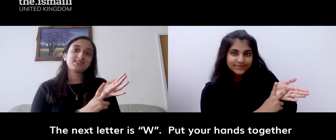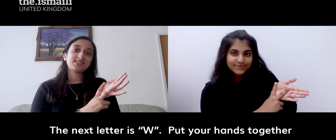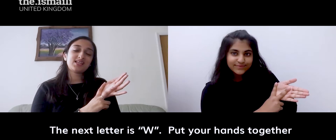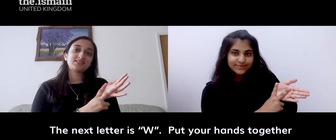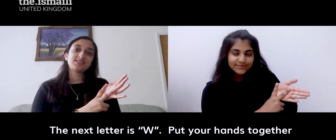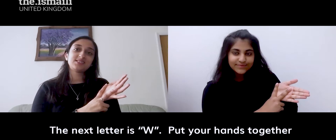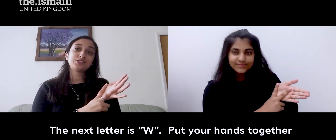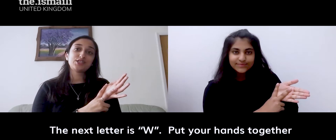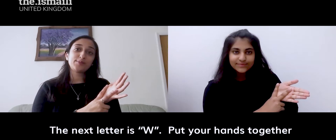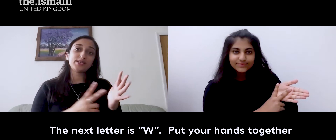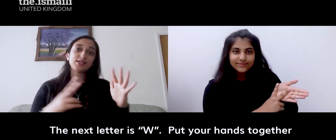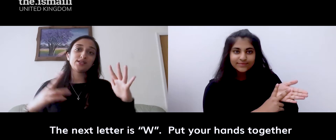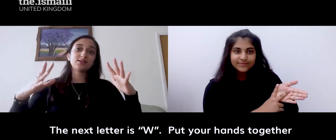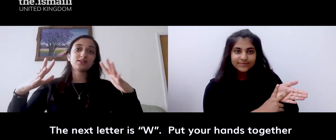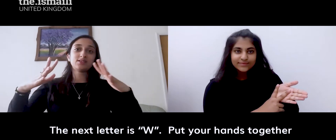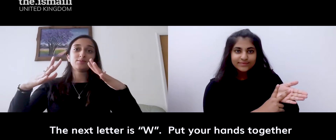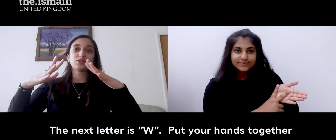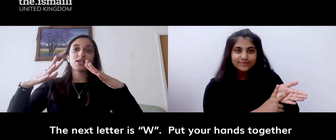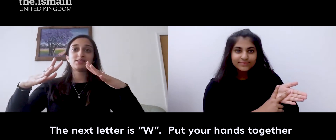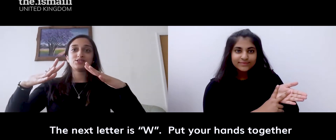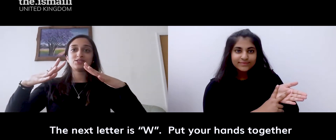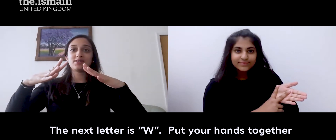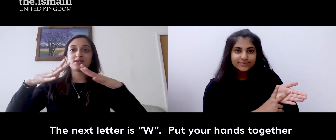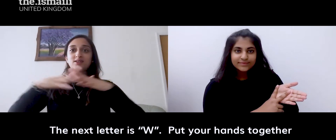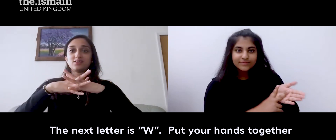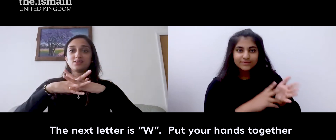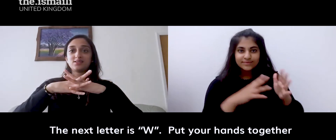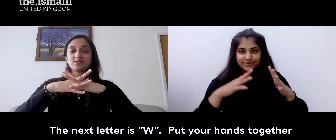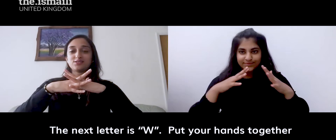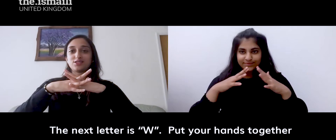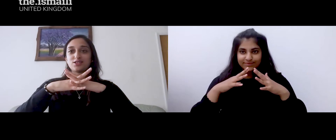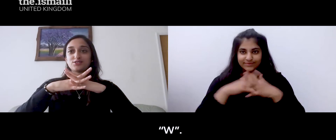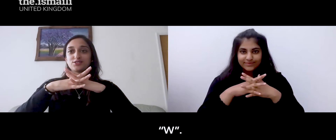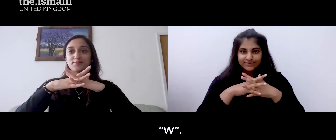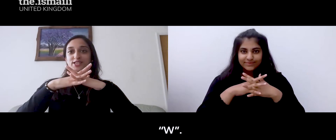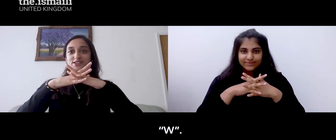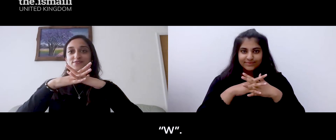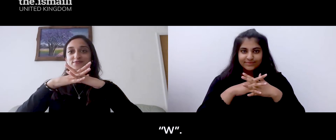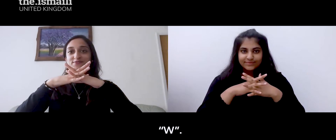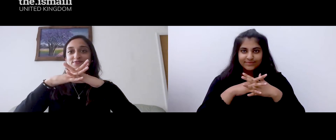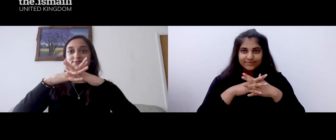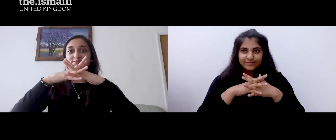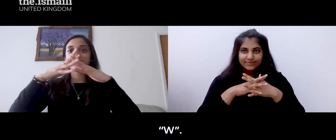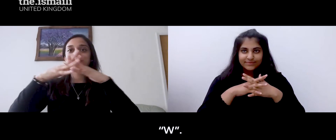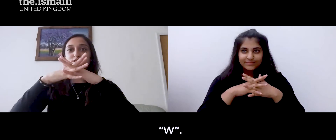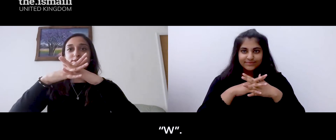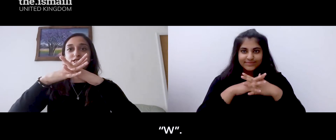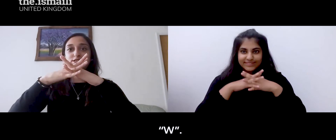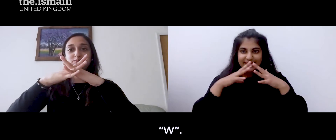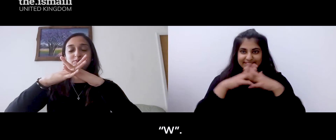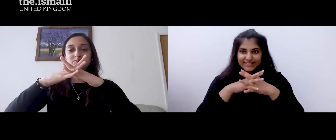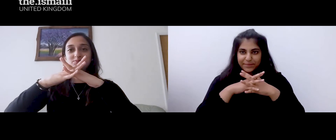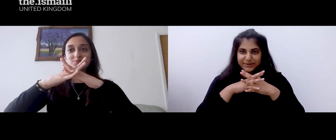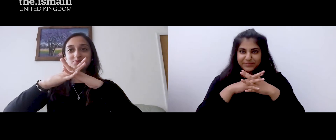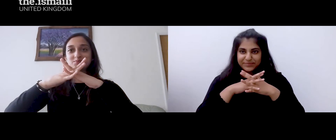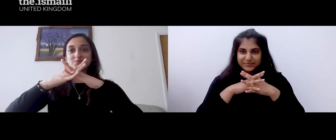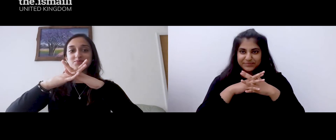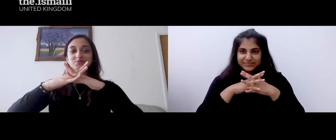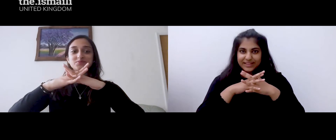The next letter is W. Put the hands together. So W. W.